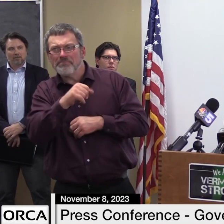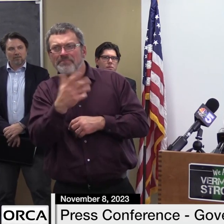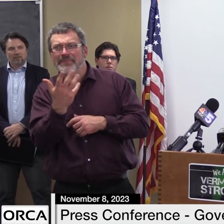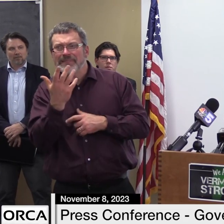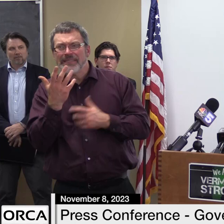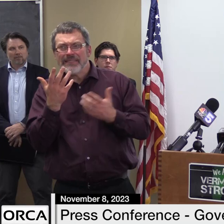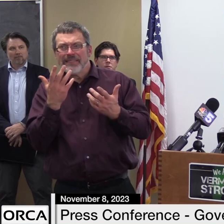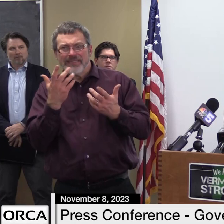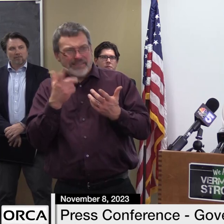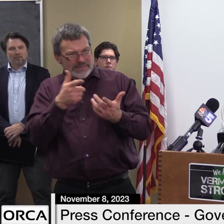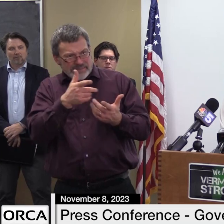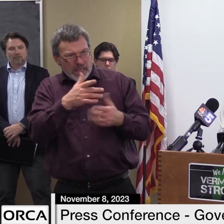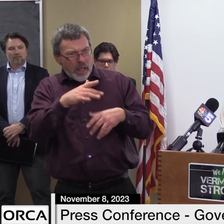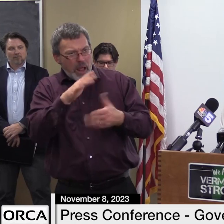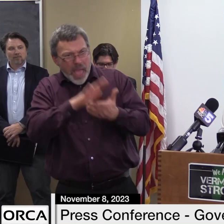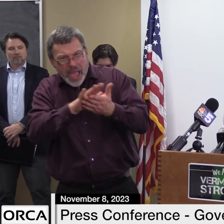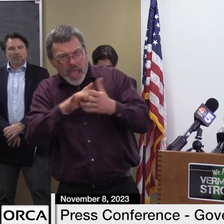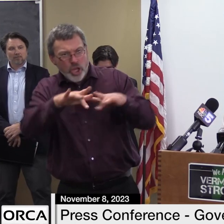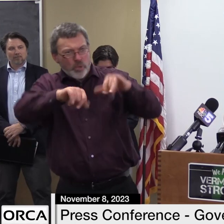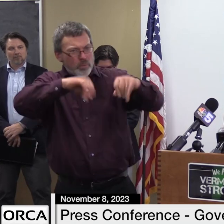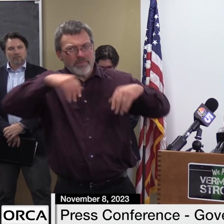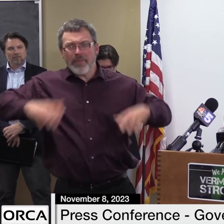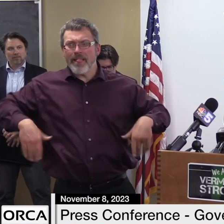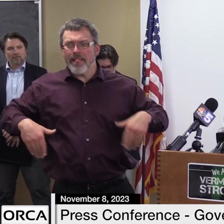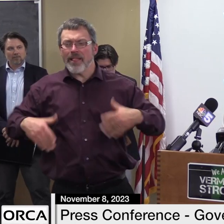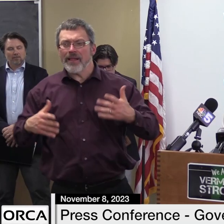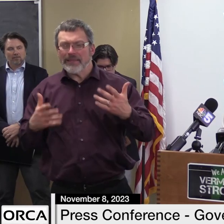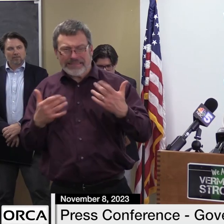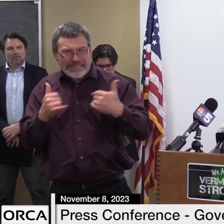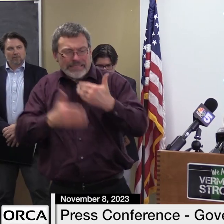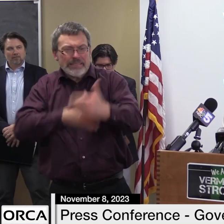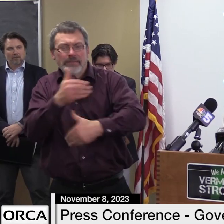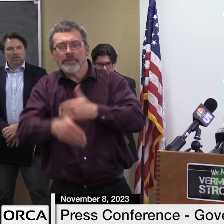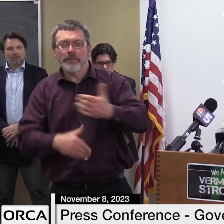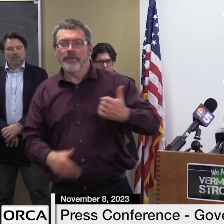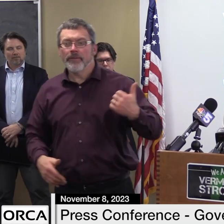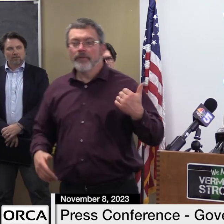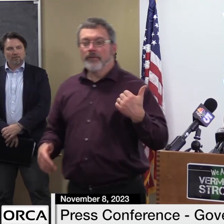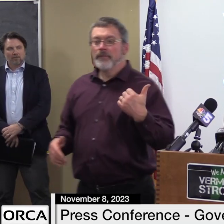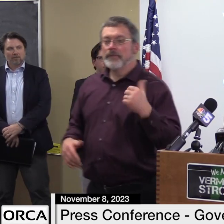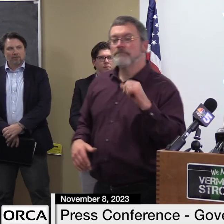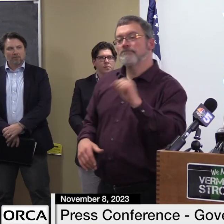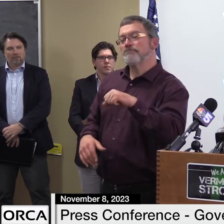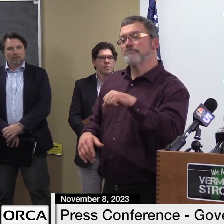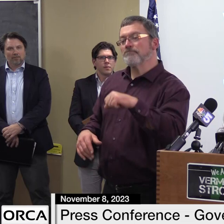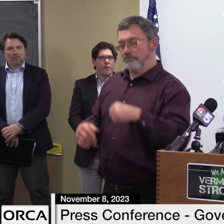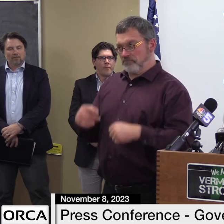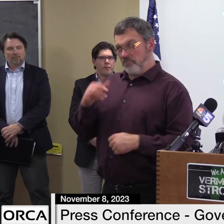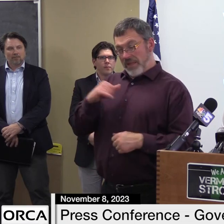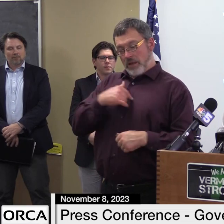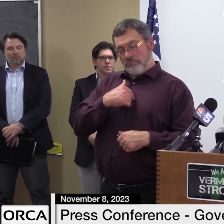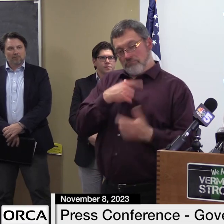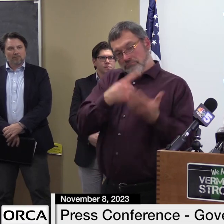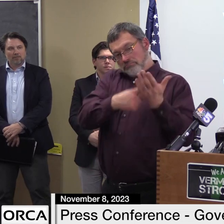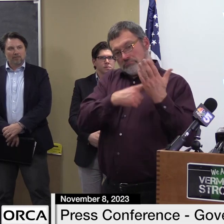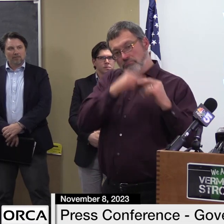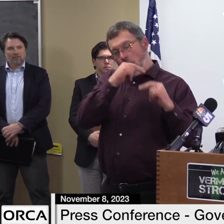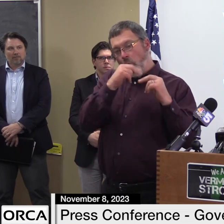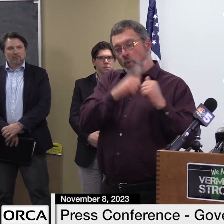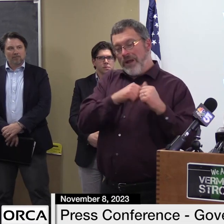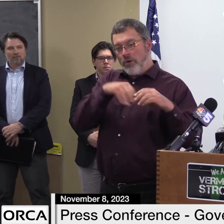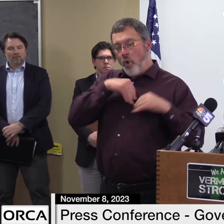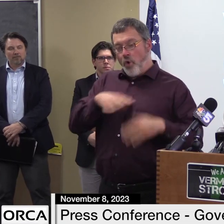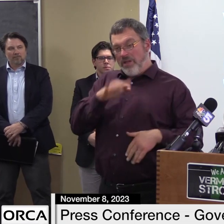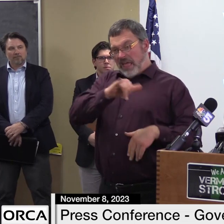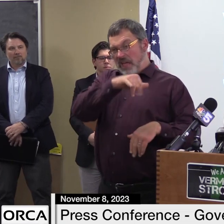removal? Yeah, we're negotiating with the owner of the park right now. We're ready to go in there. They